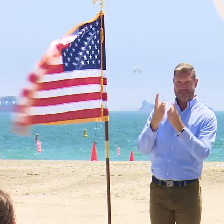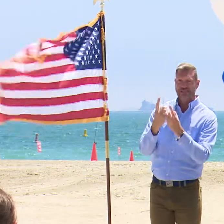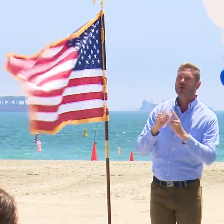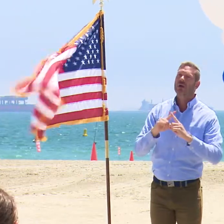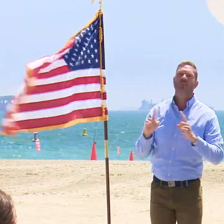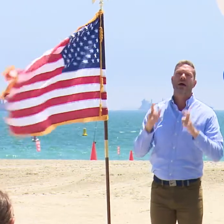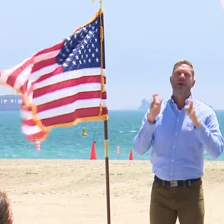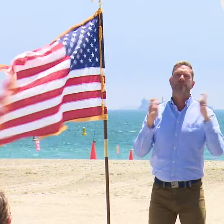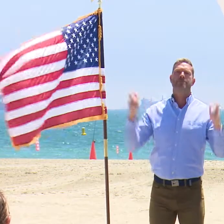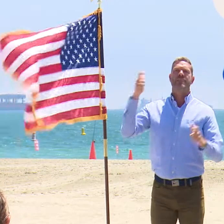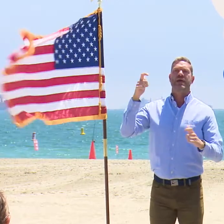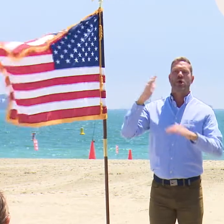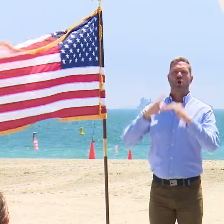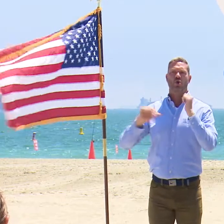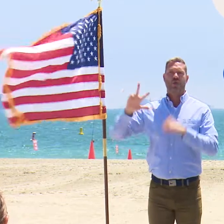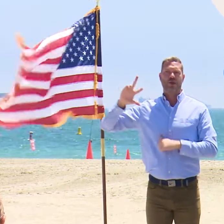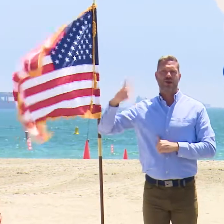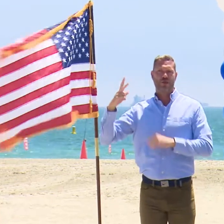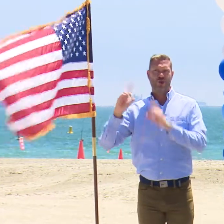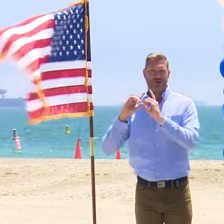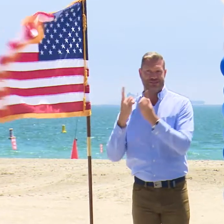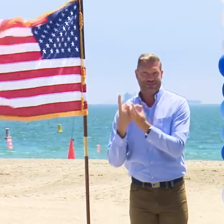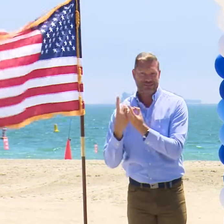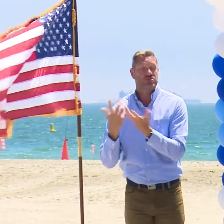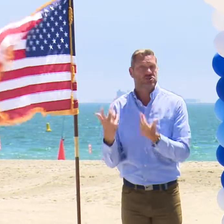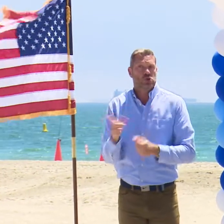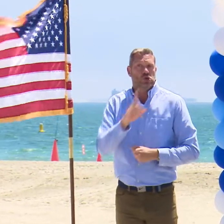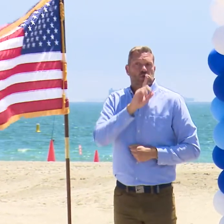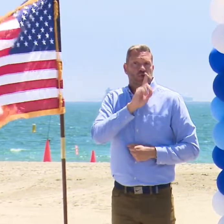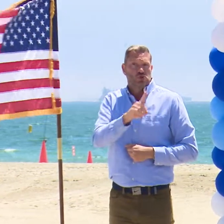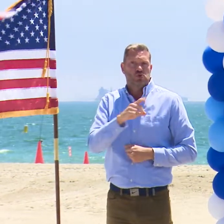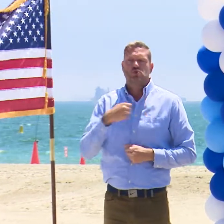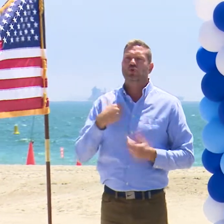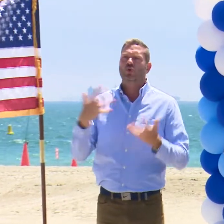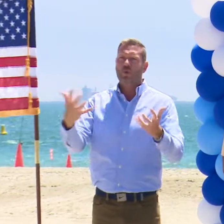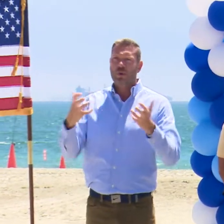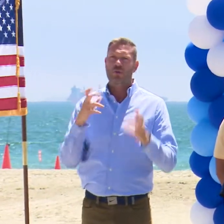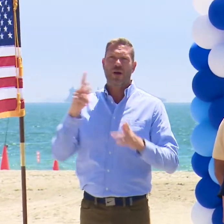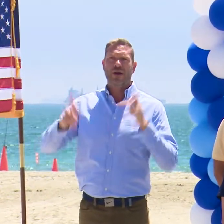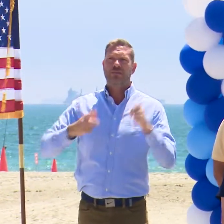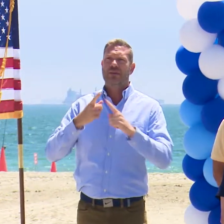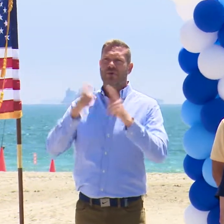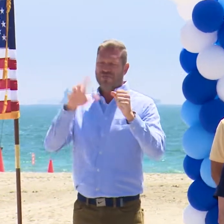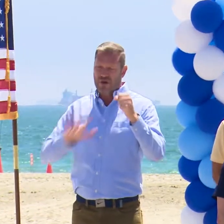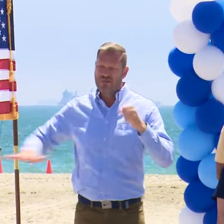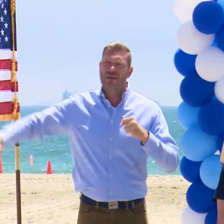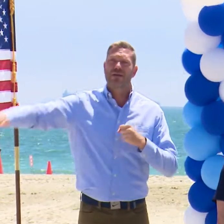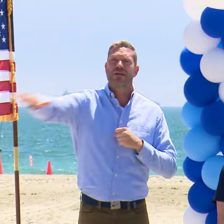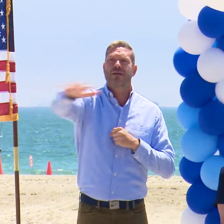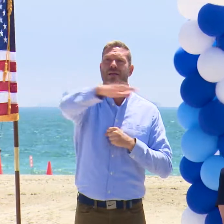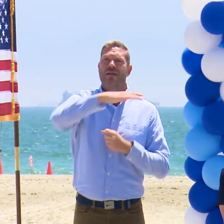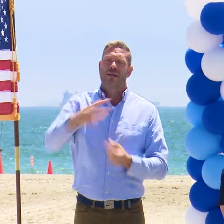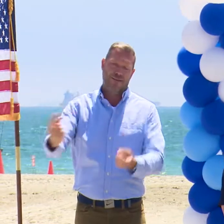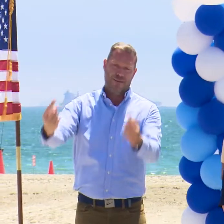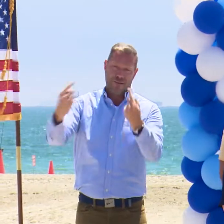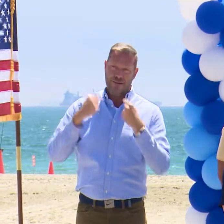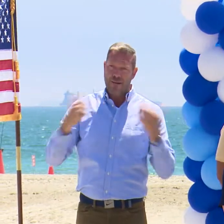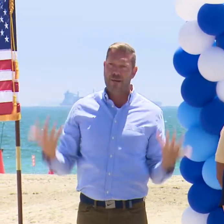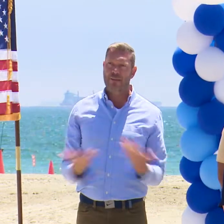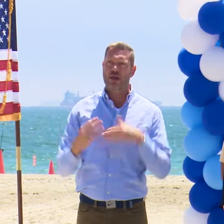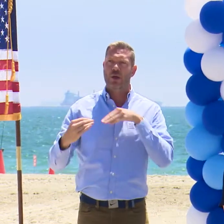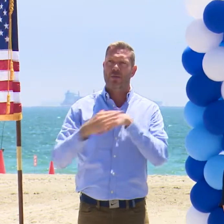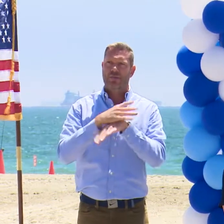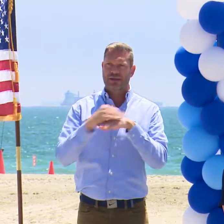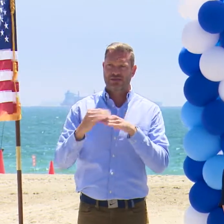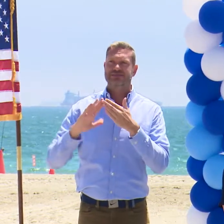much bigger than the 3rd District. This project is about attracting people from all over the region to our beaches here in the city of Long